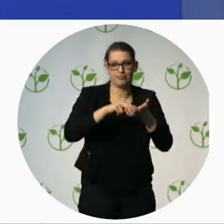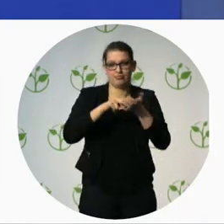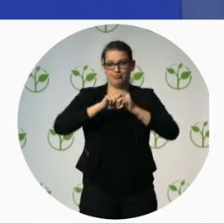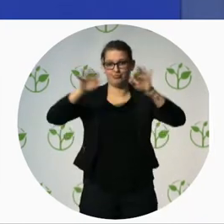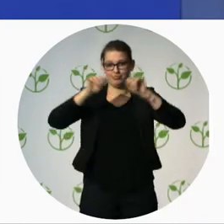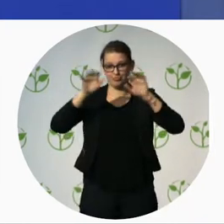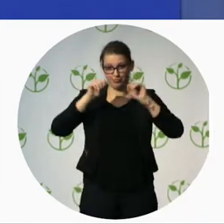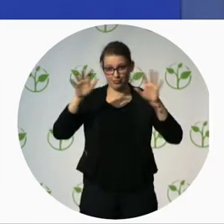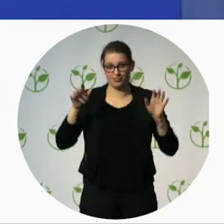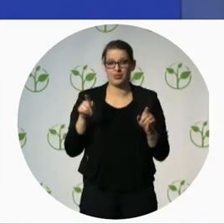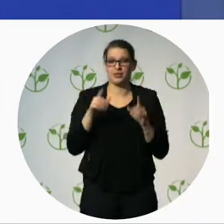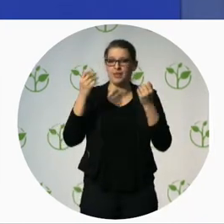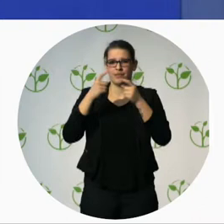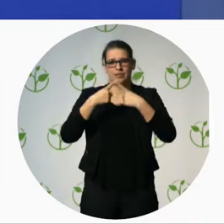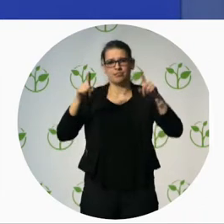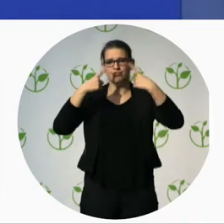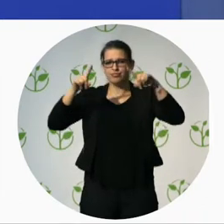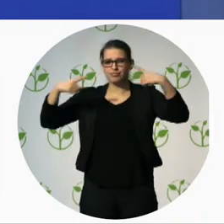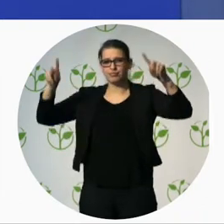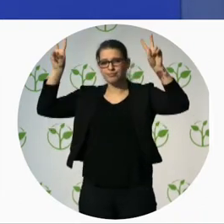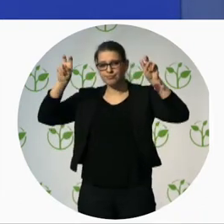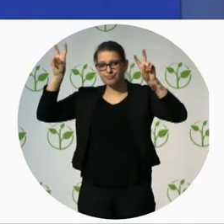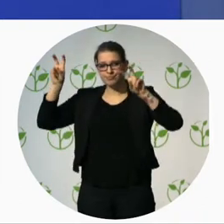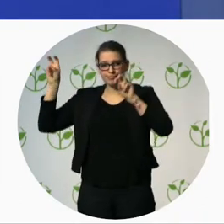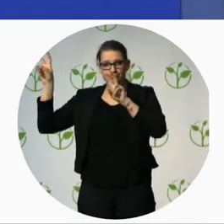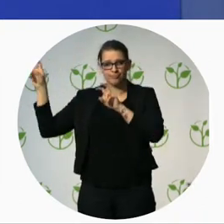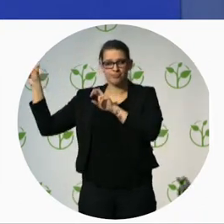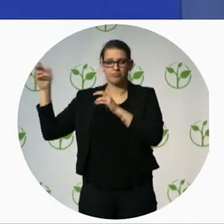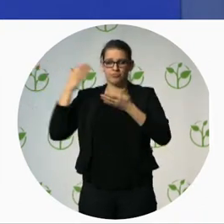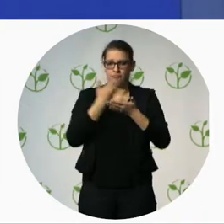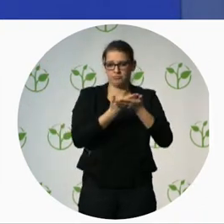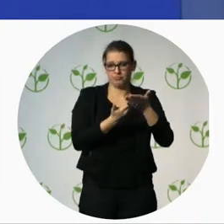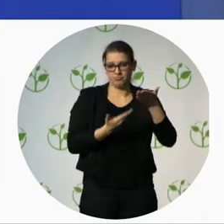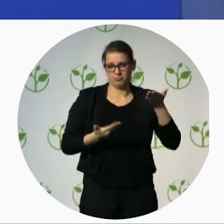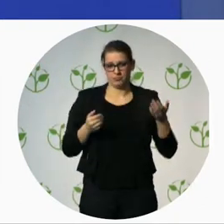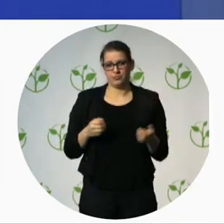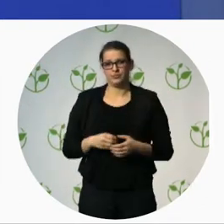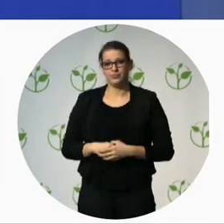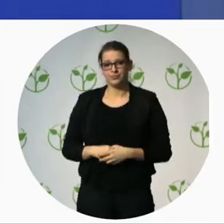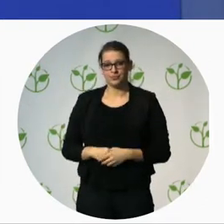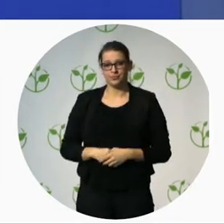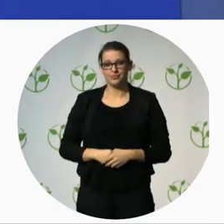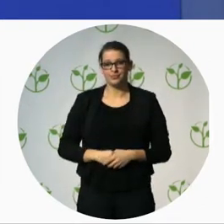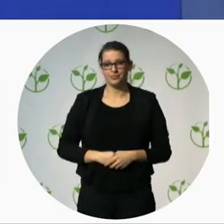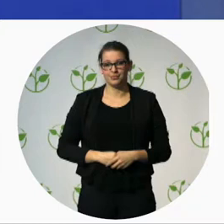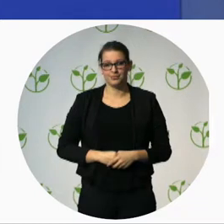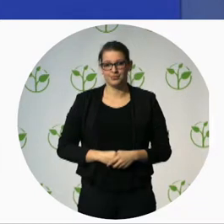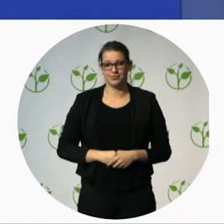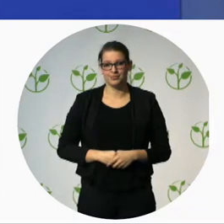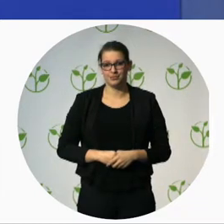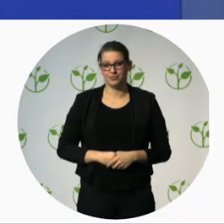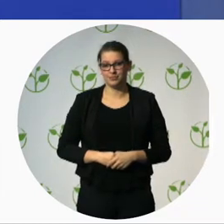We share that view that the future is in technology and it needs to be accessible. We also